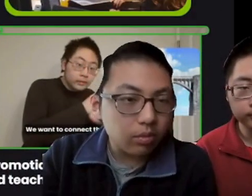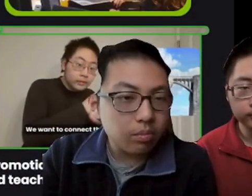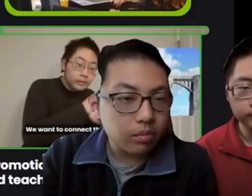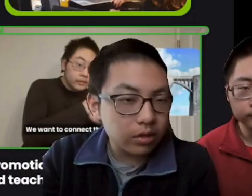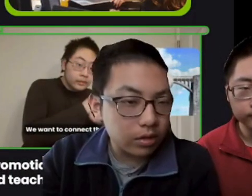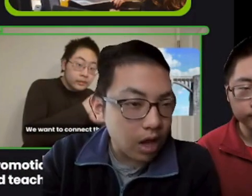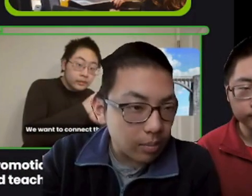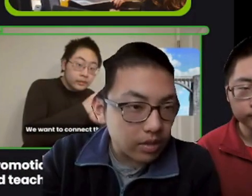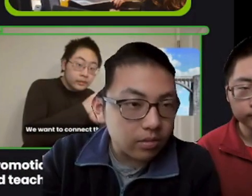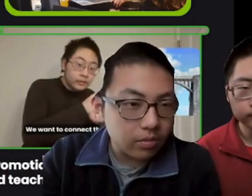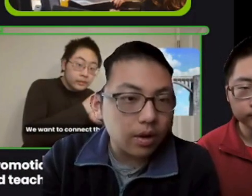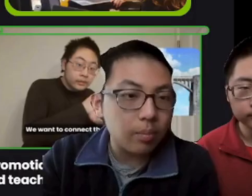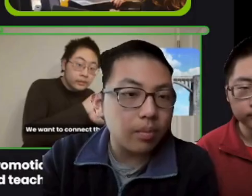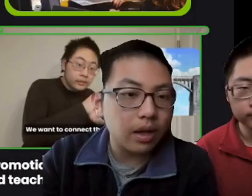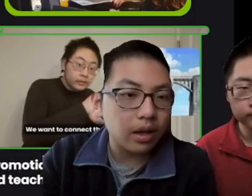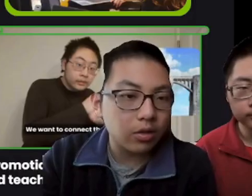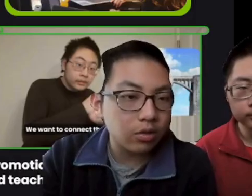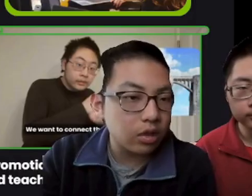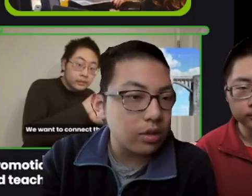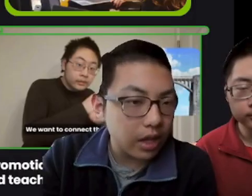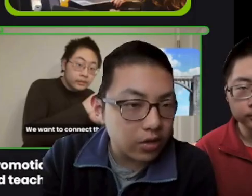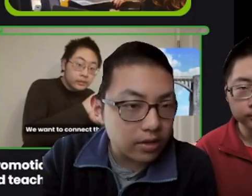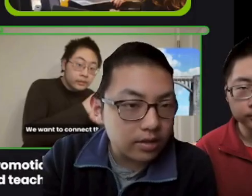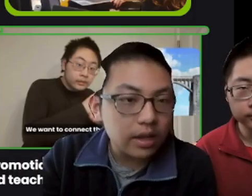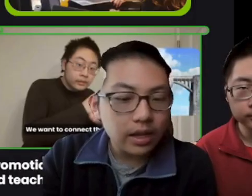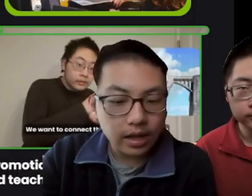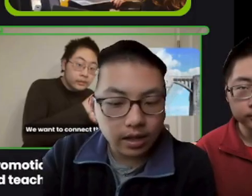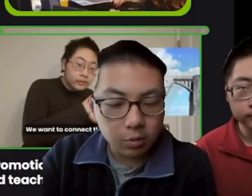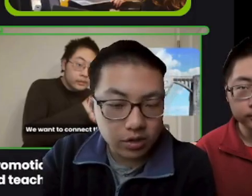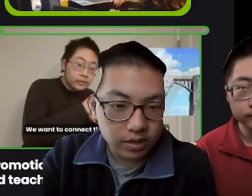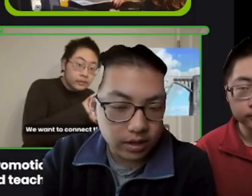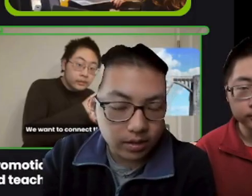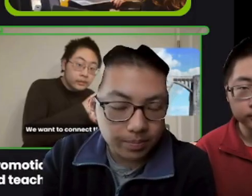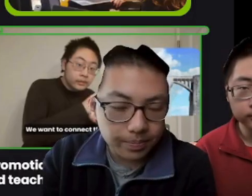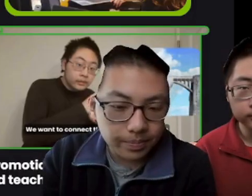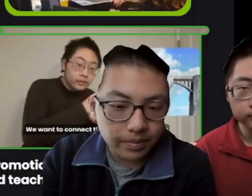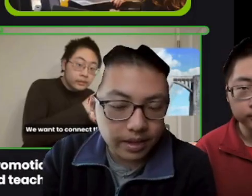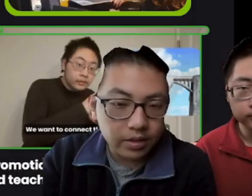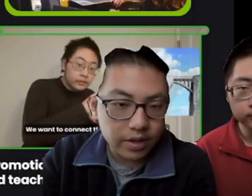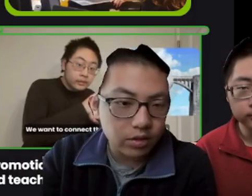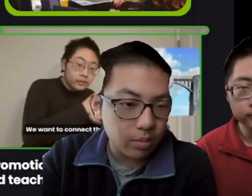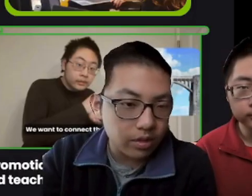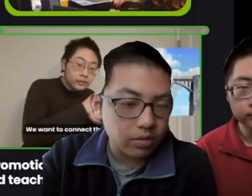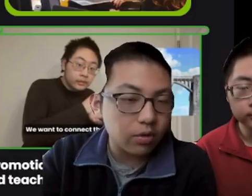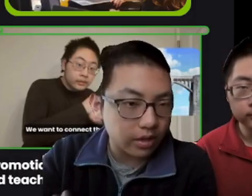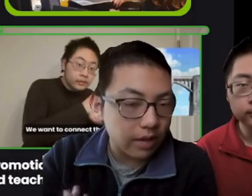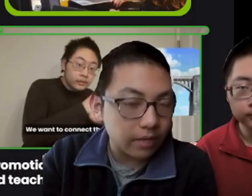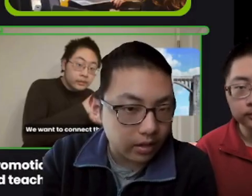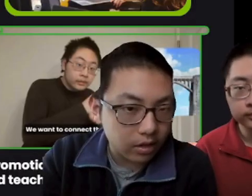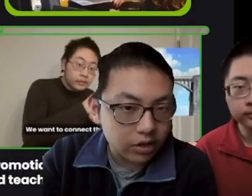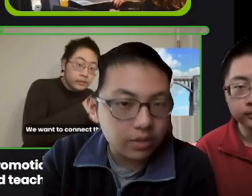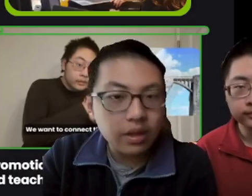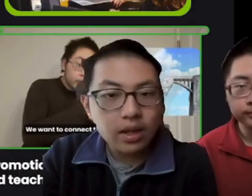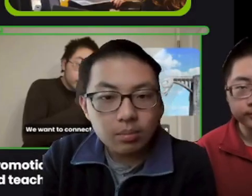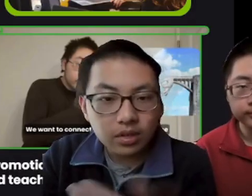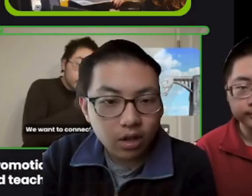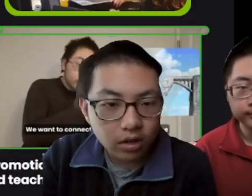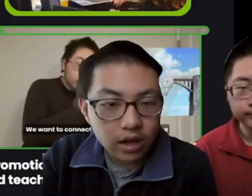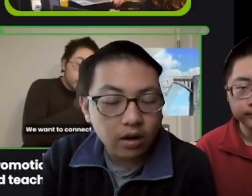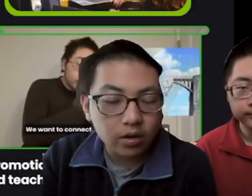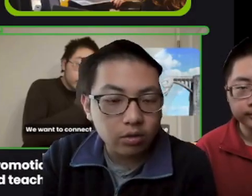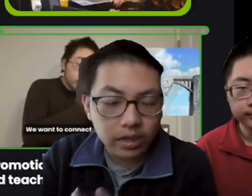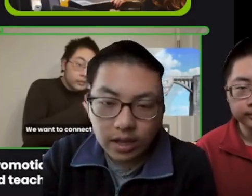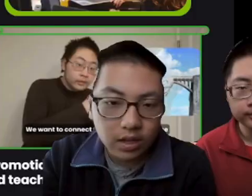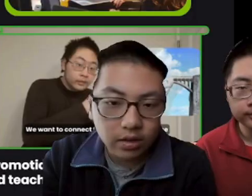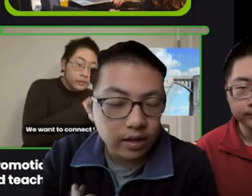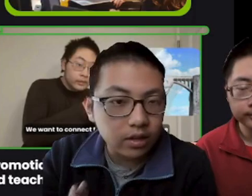people. Mr. Thompson from Source and Communications, which is a international company for deaf technology, Miss Tully,